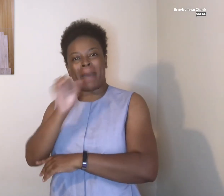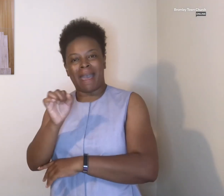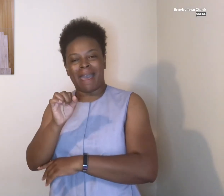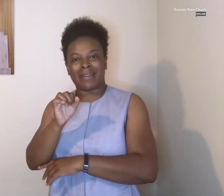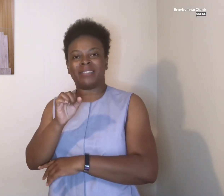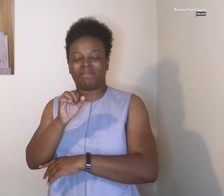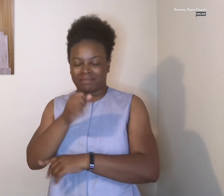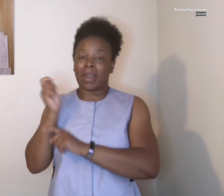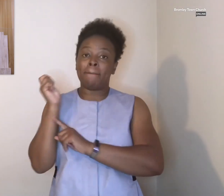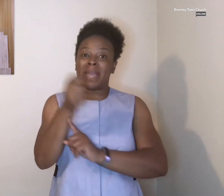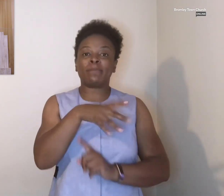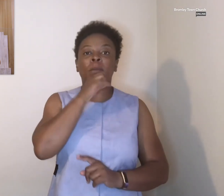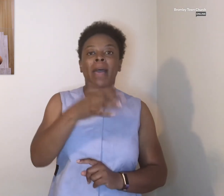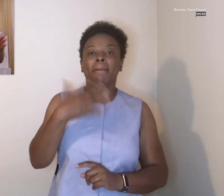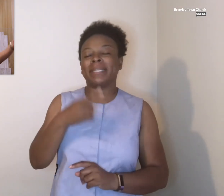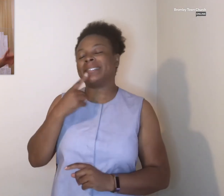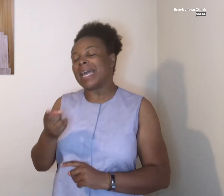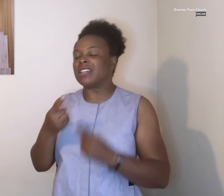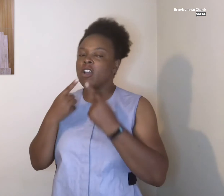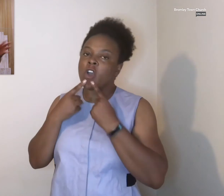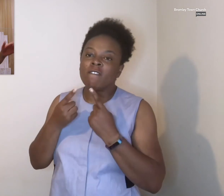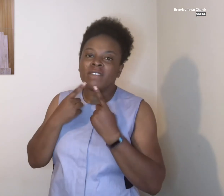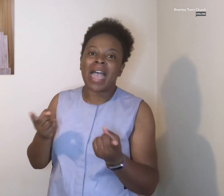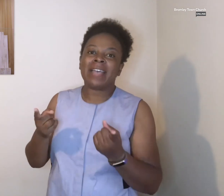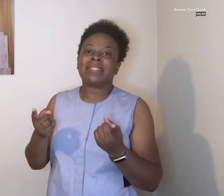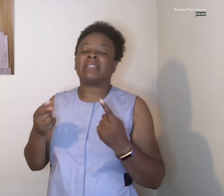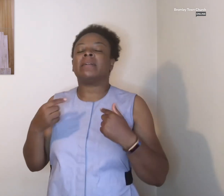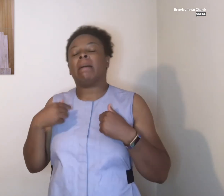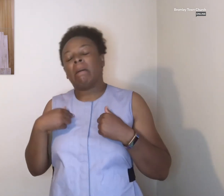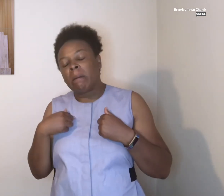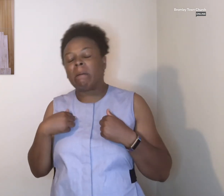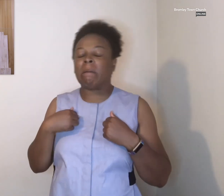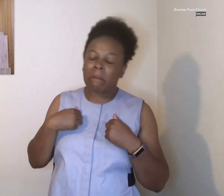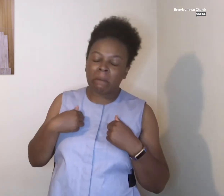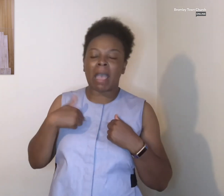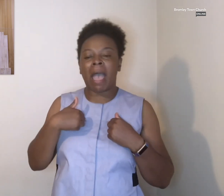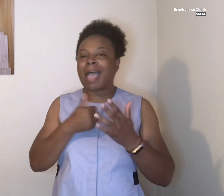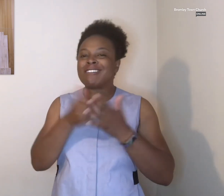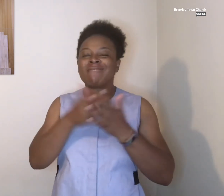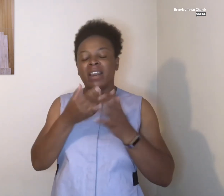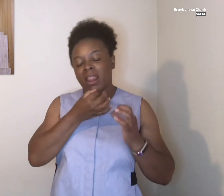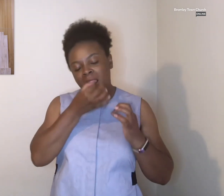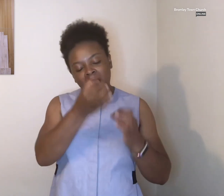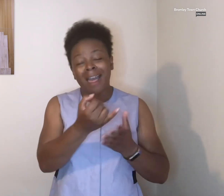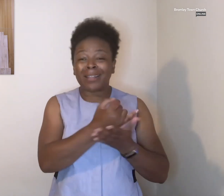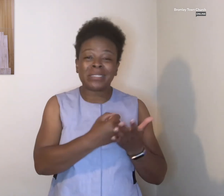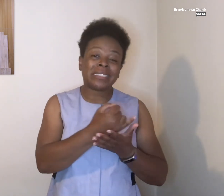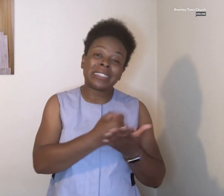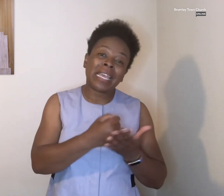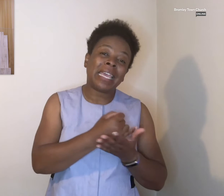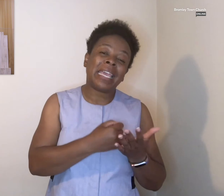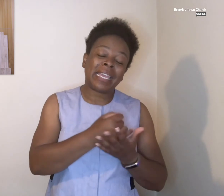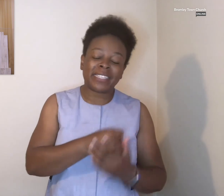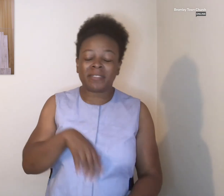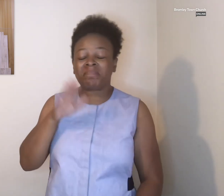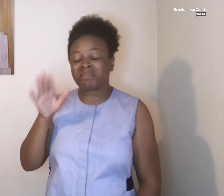God, or even how easy it is sometimes for us not to be accountable to God and falling into sin. And this American baseball star came up to Ravi